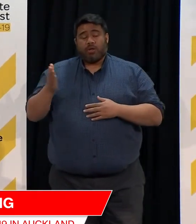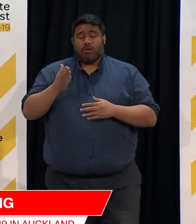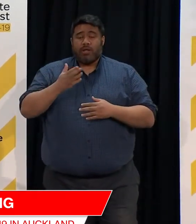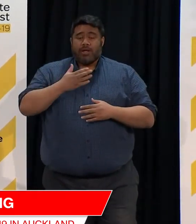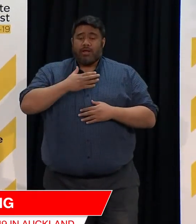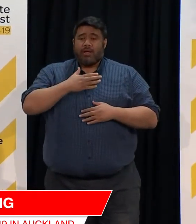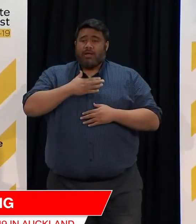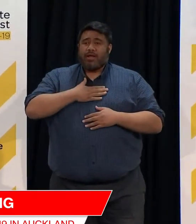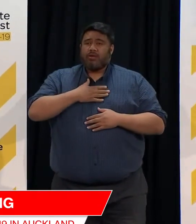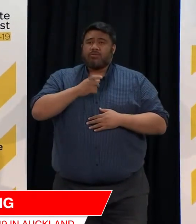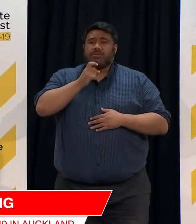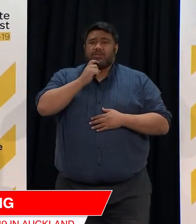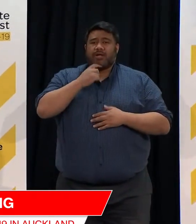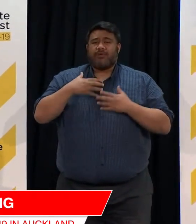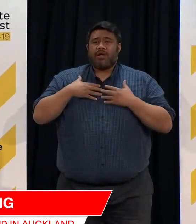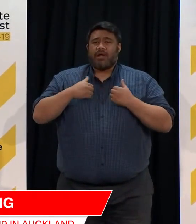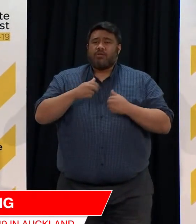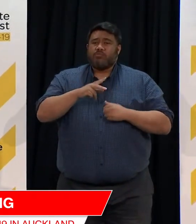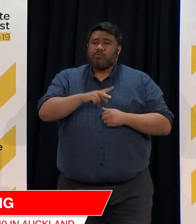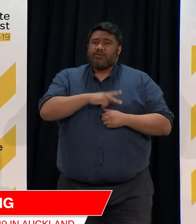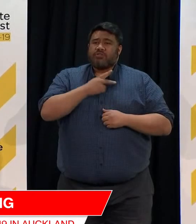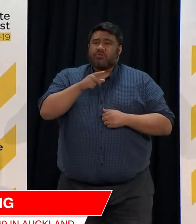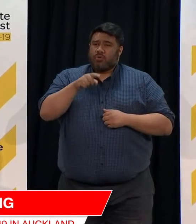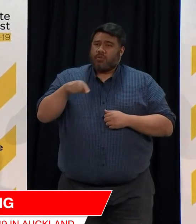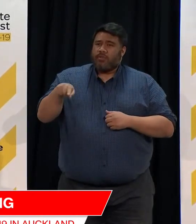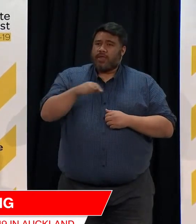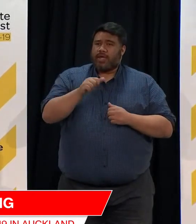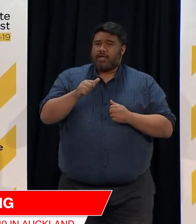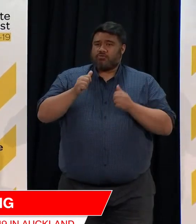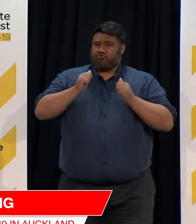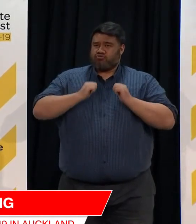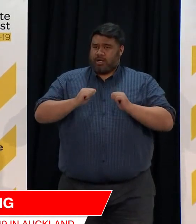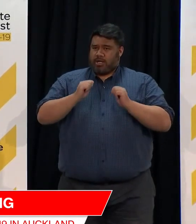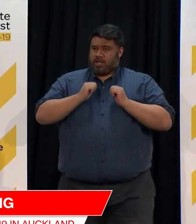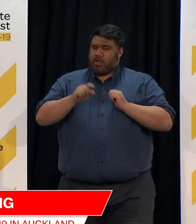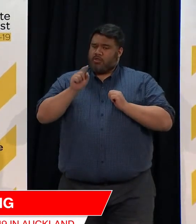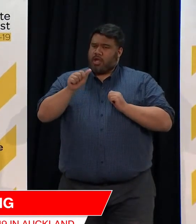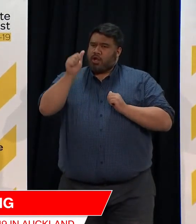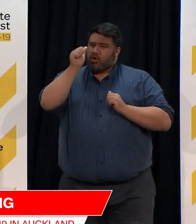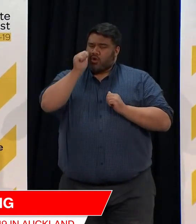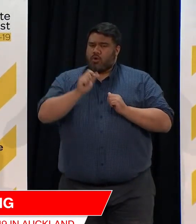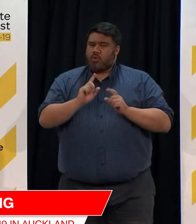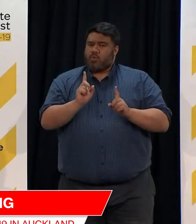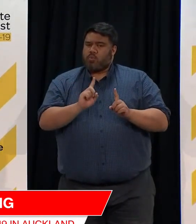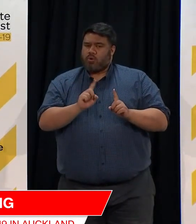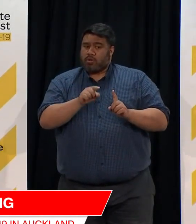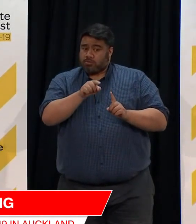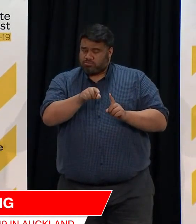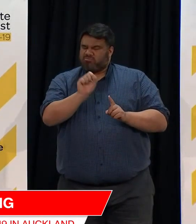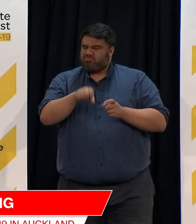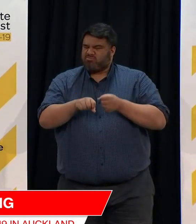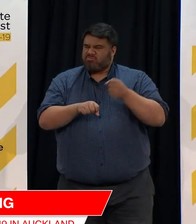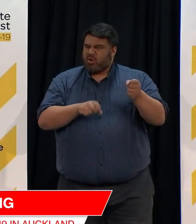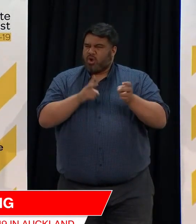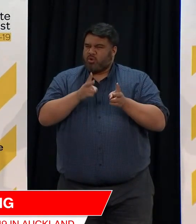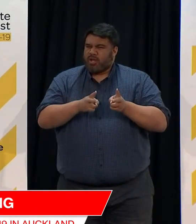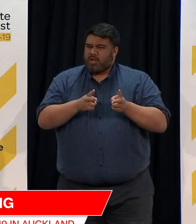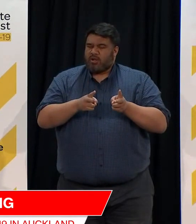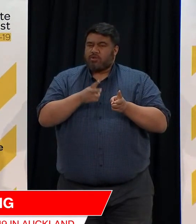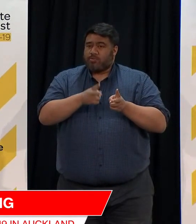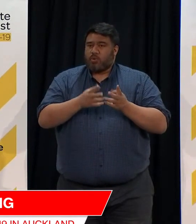facilities there that are fully trained to deal with people who have COVID-19 and who are exhibiting symptoms of